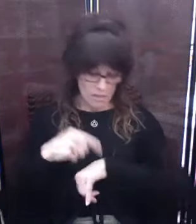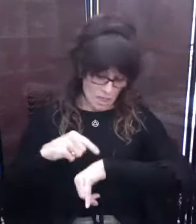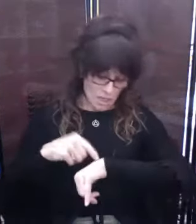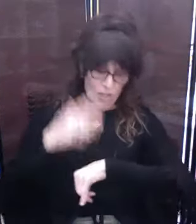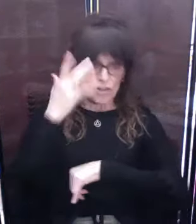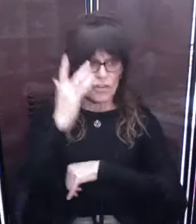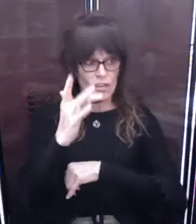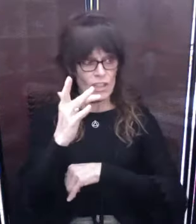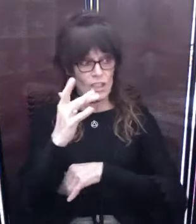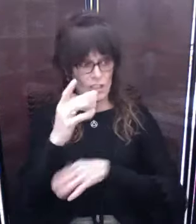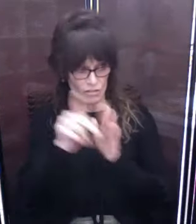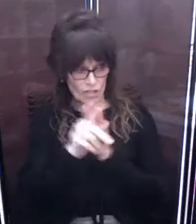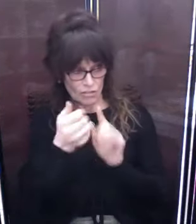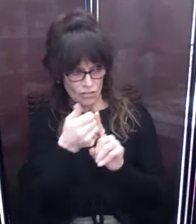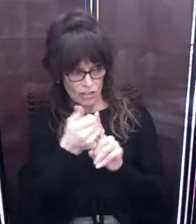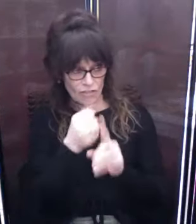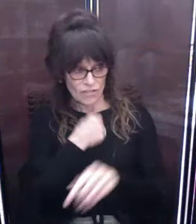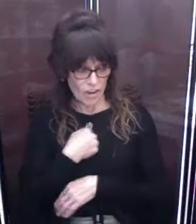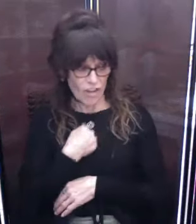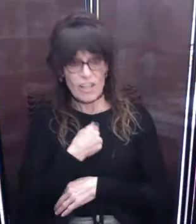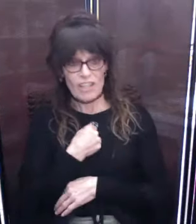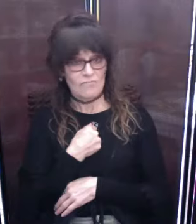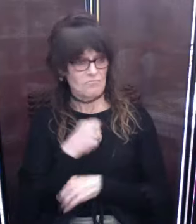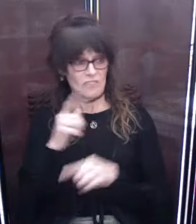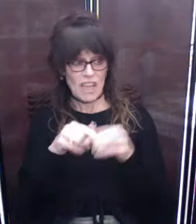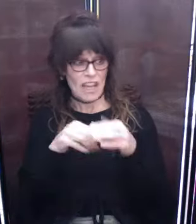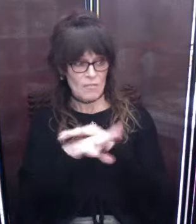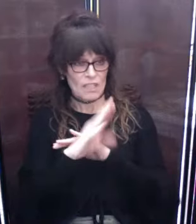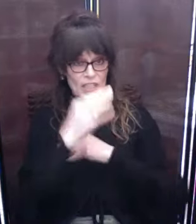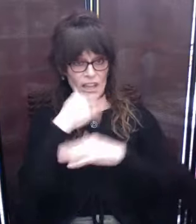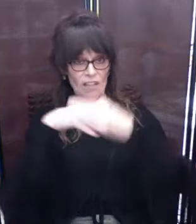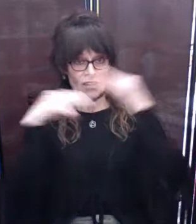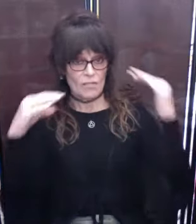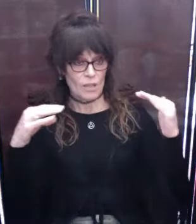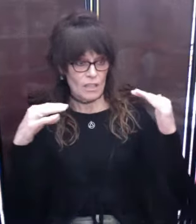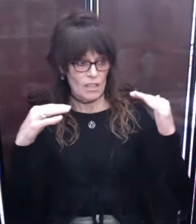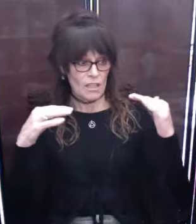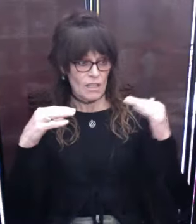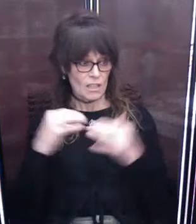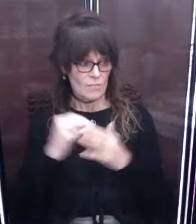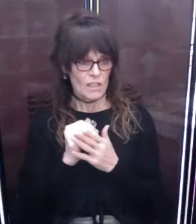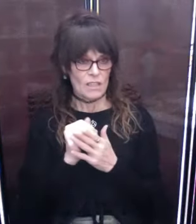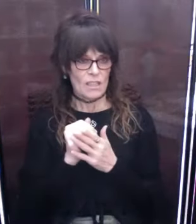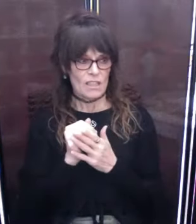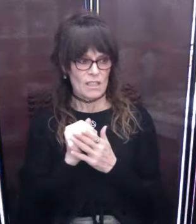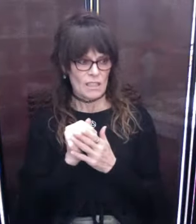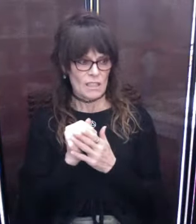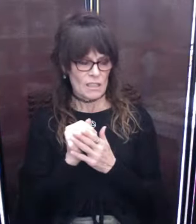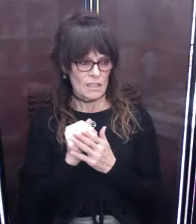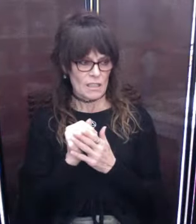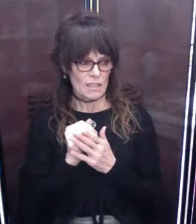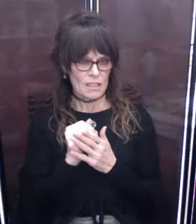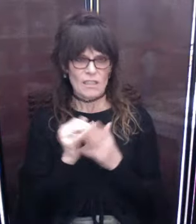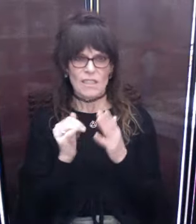So, sorry, can't come in. But I'm going to throw this whole branding thing, right? That I know about this